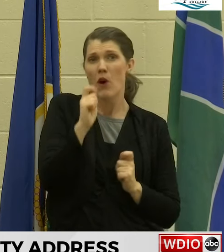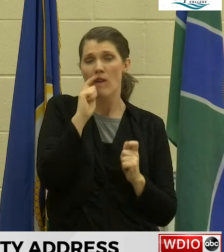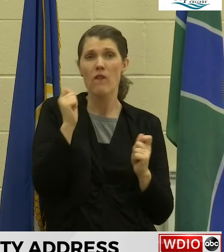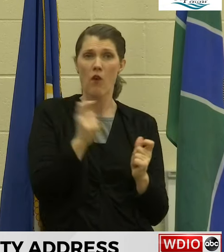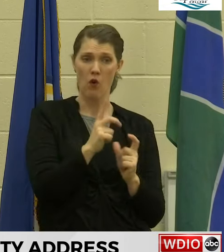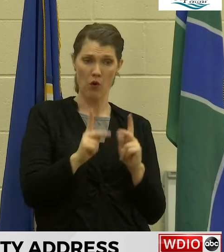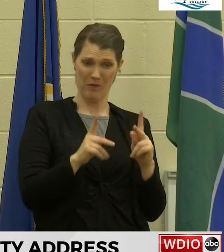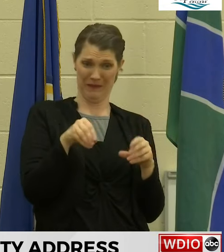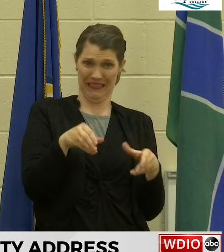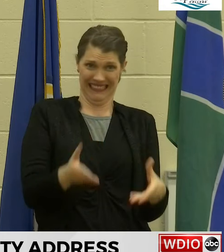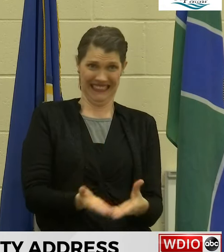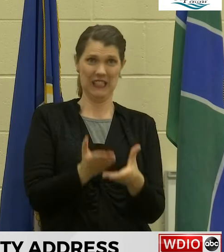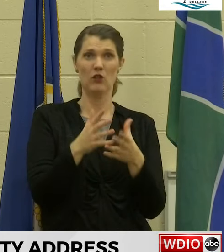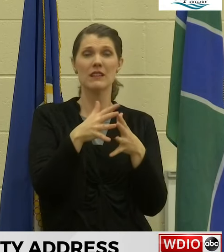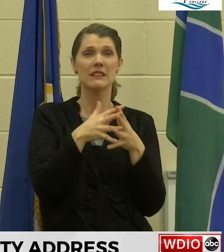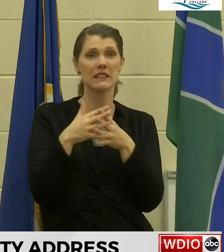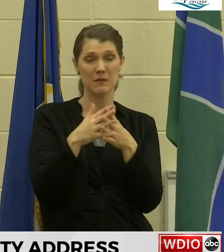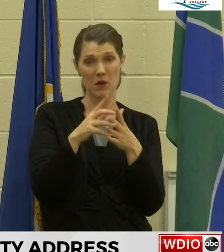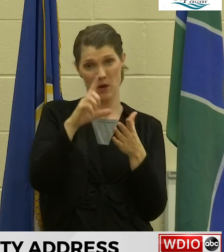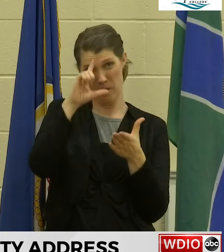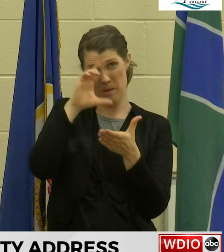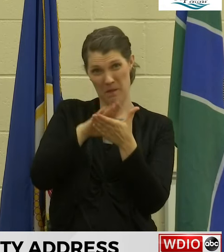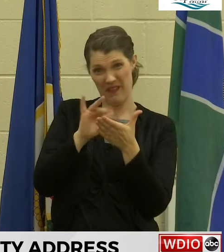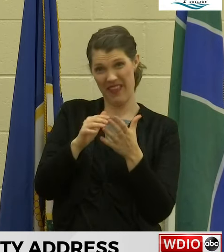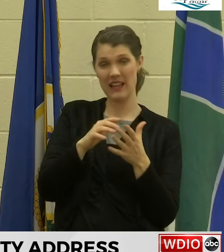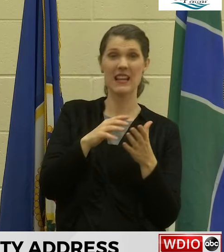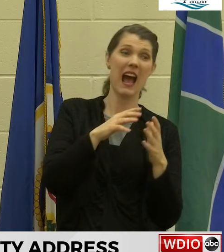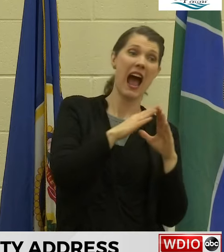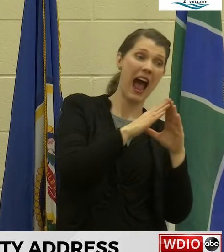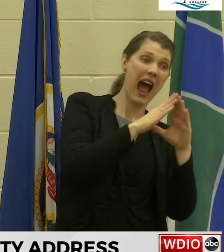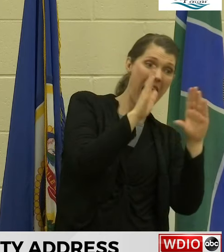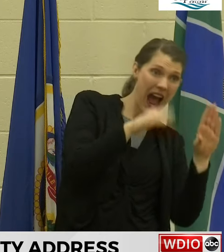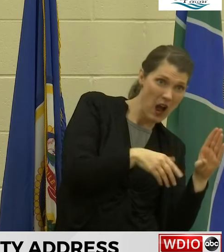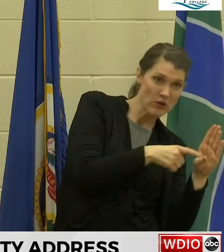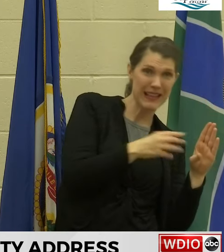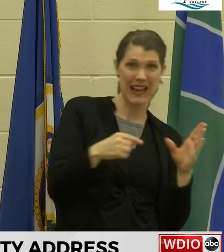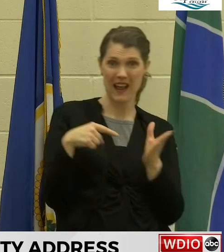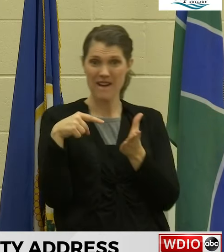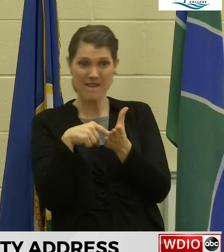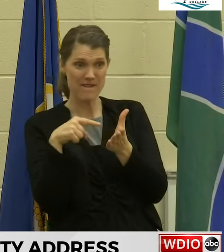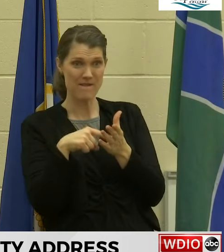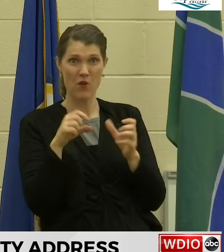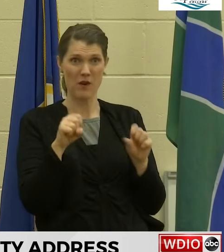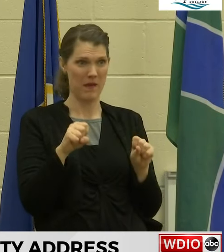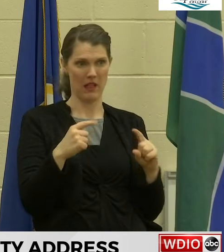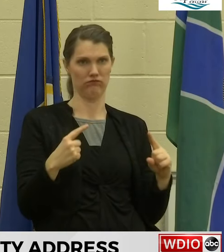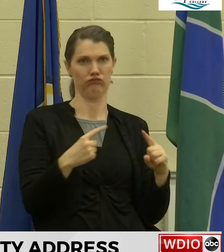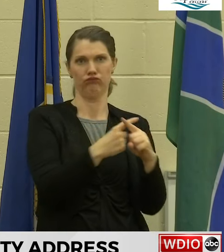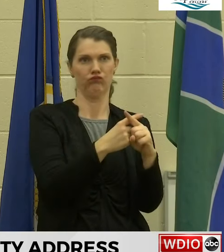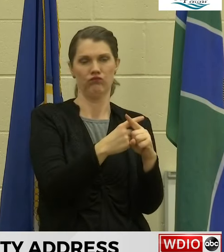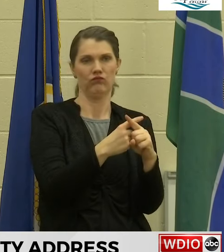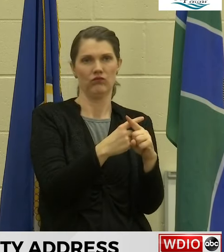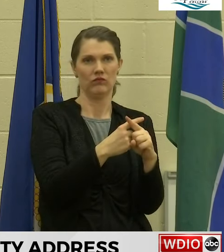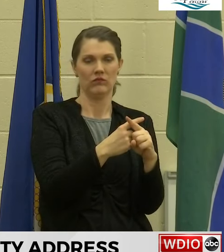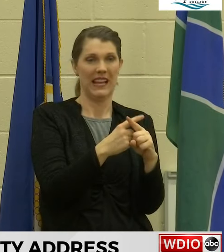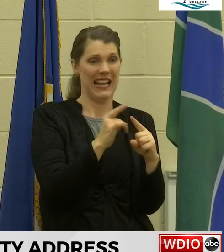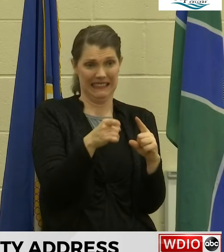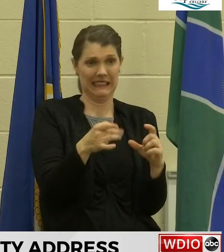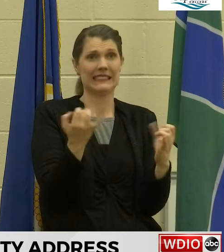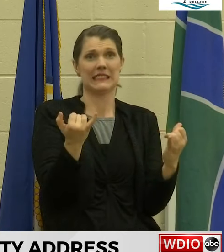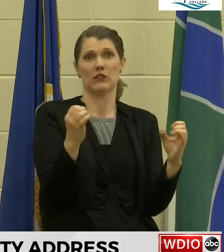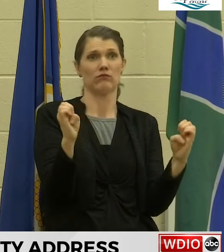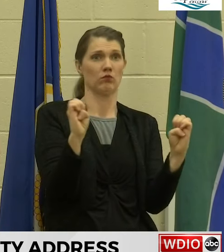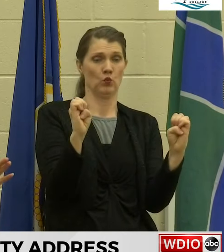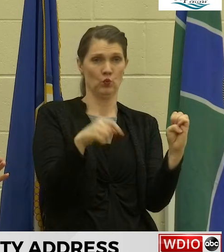people in America believe housing and affordable housing is at a crisis point. But we